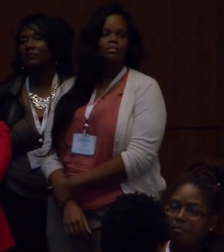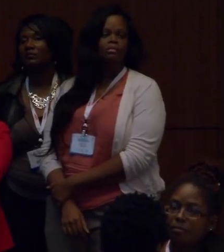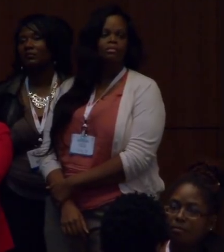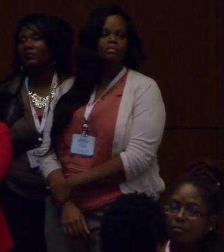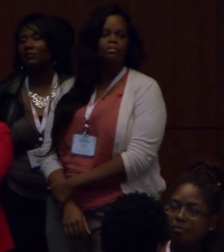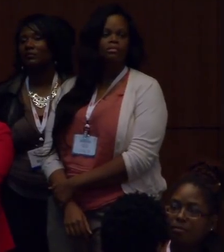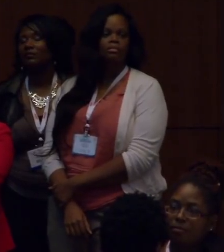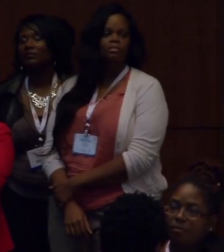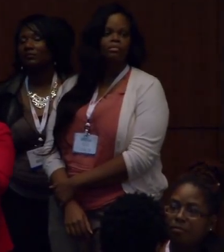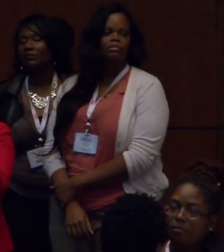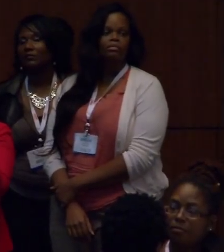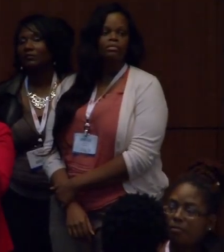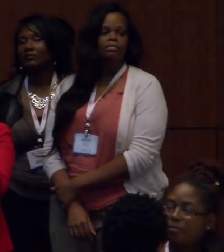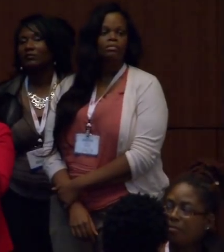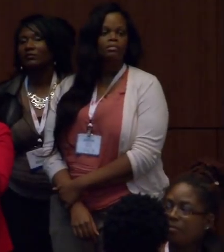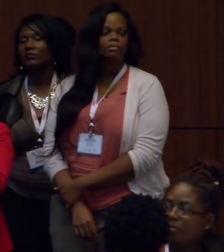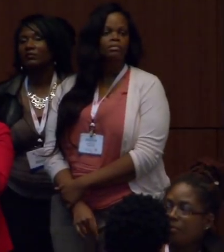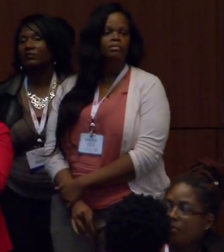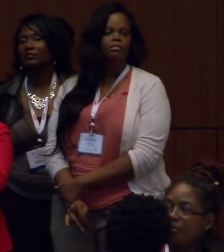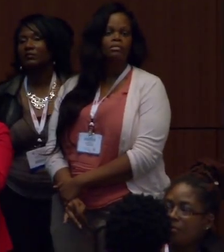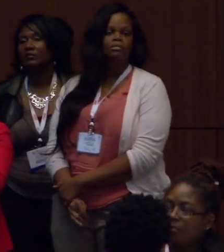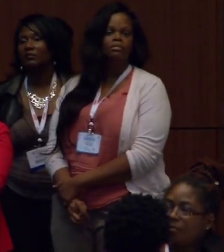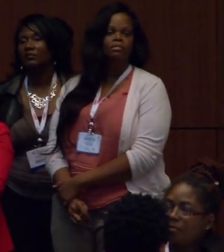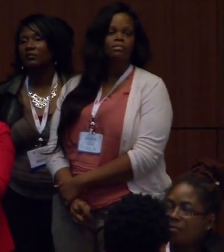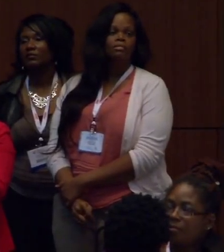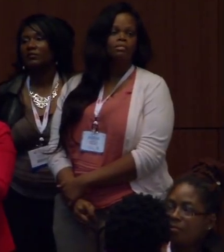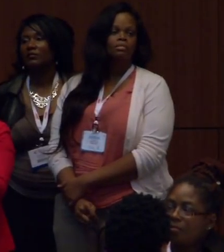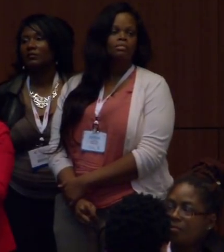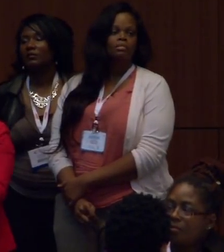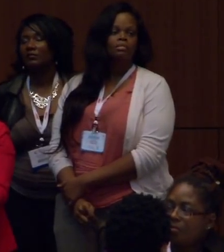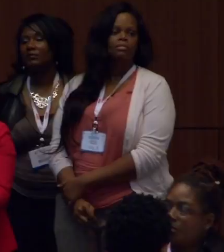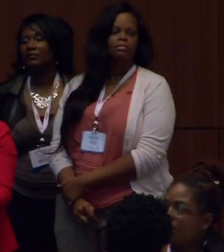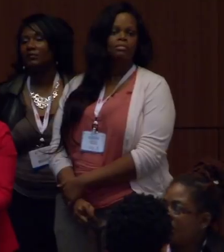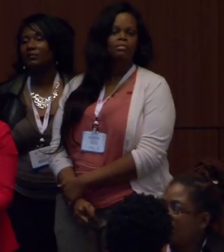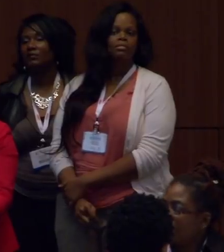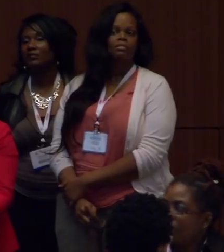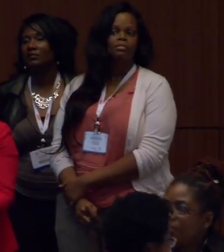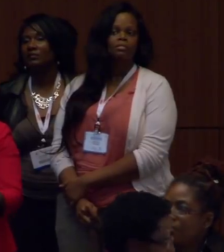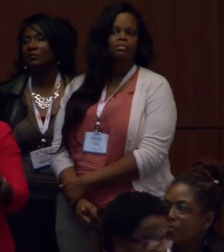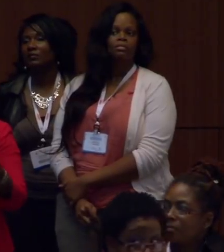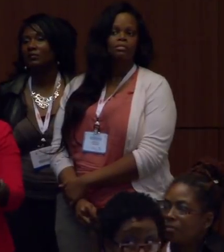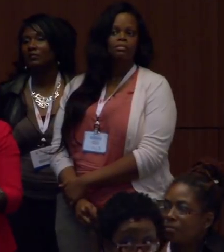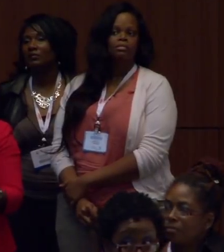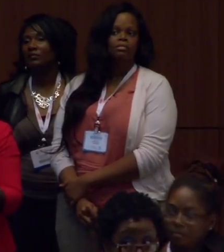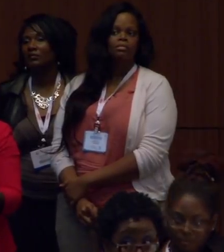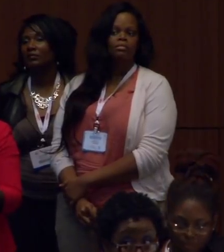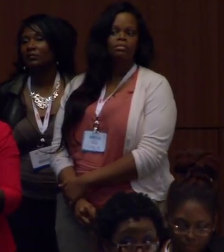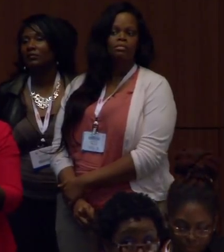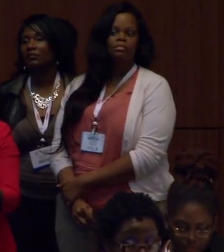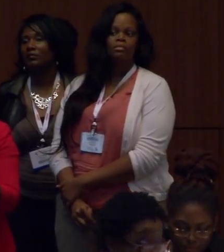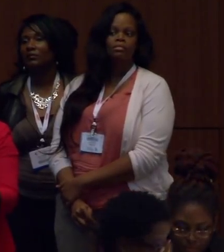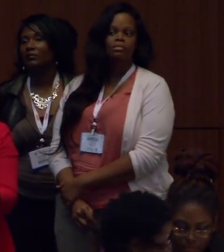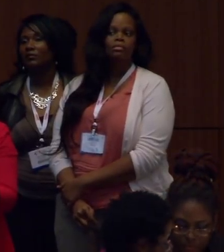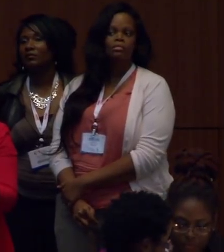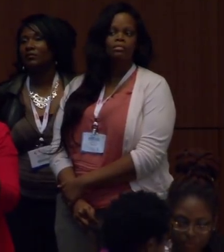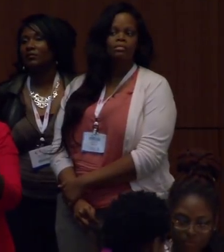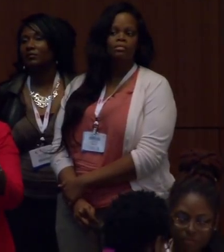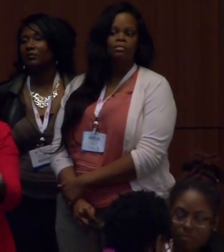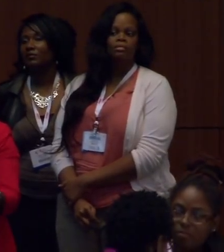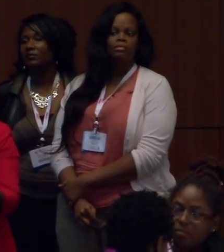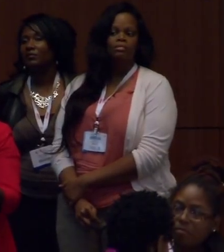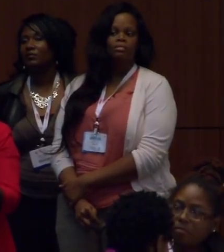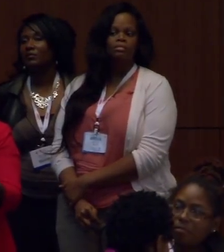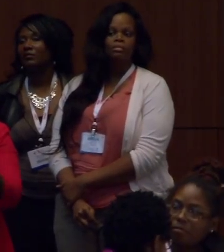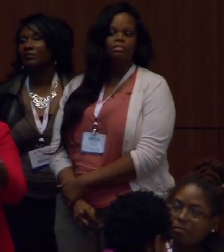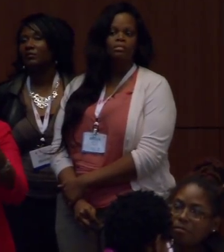gotten the wonderful, you know, way to say who okay, I am. Okay, what's your question? What do I do to